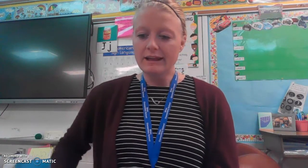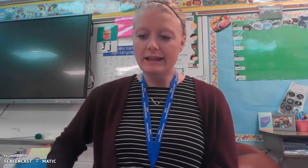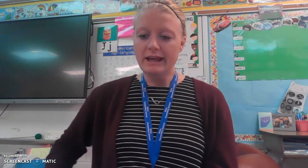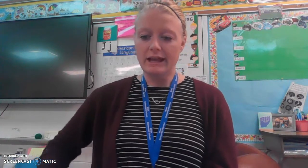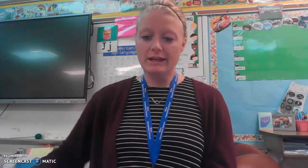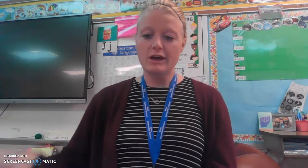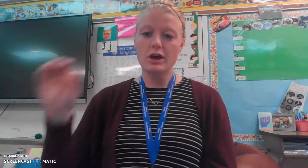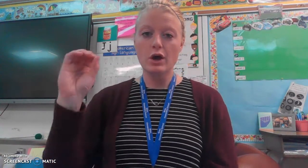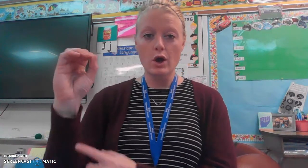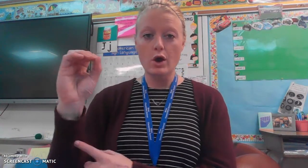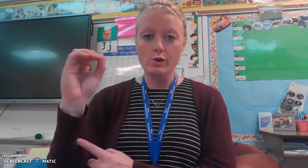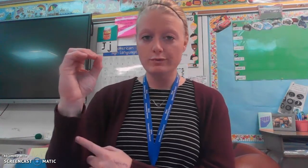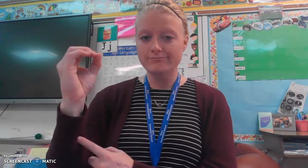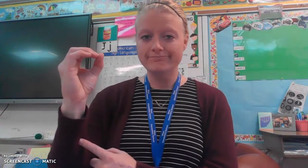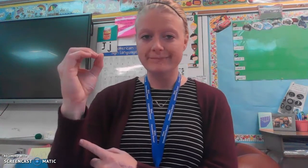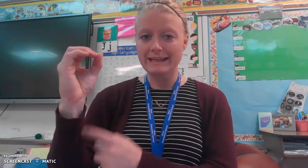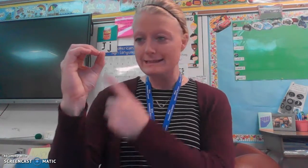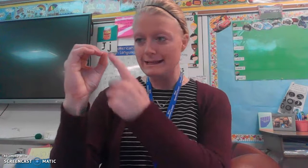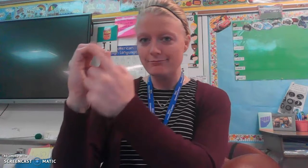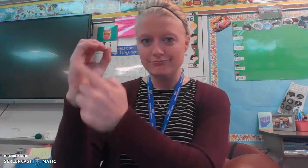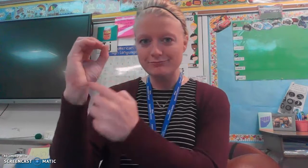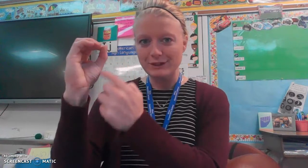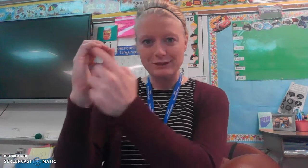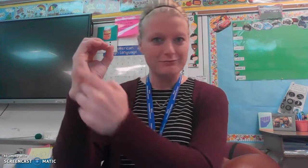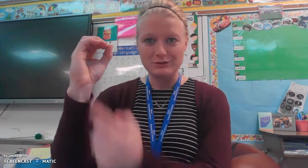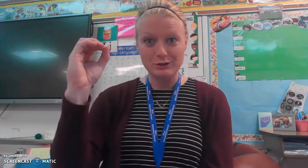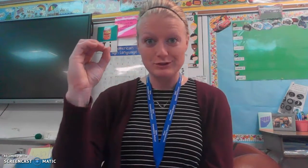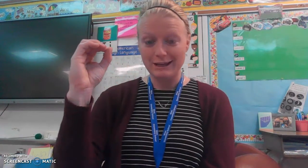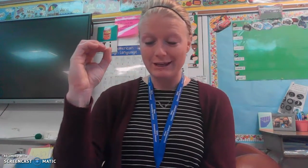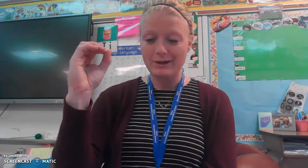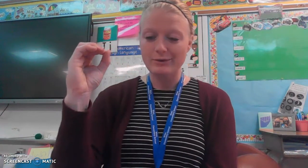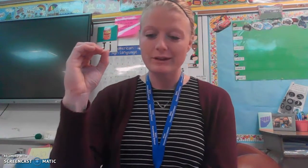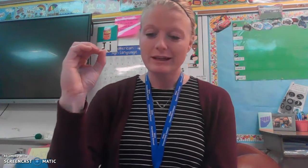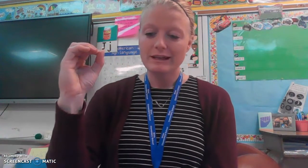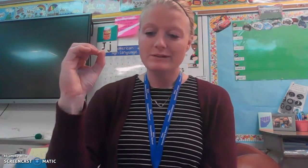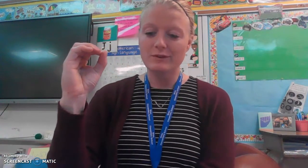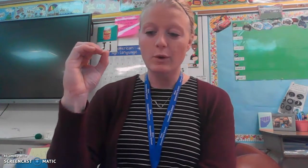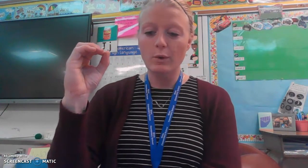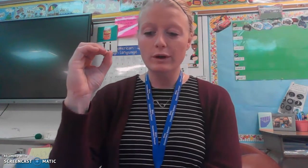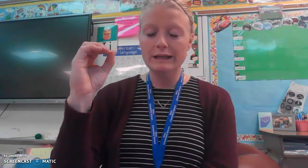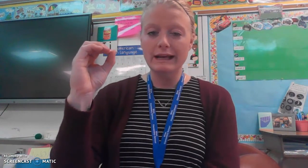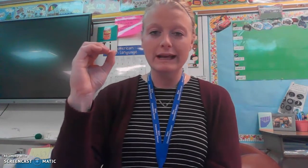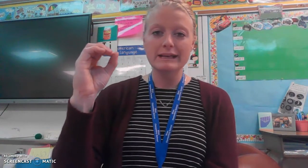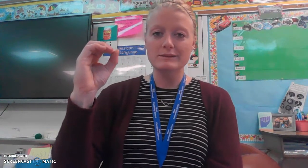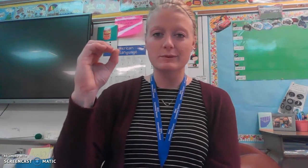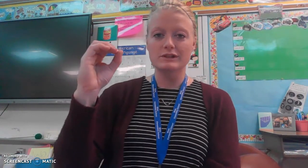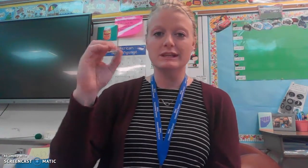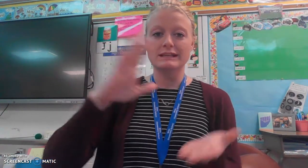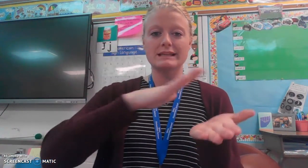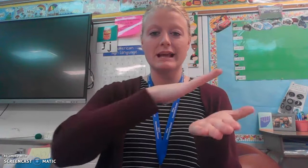And then O, easy, looks like an O. It's for organize. We're just going to